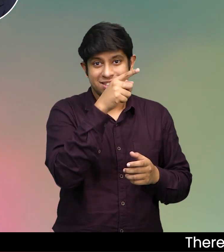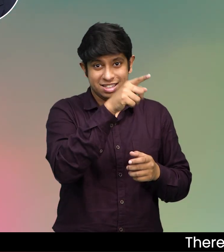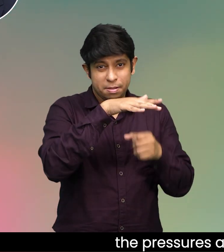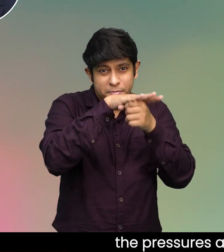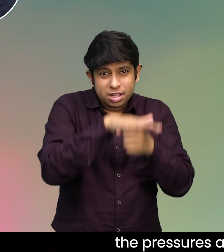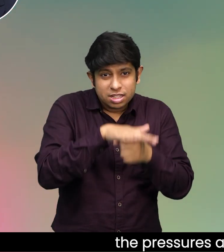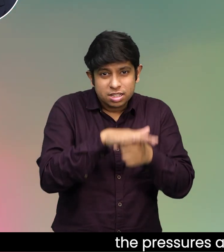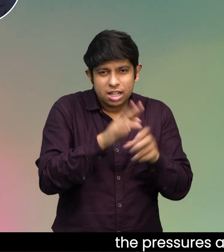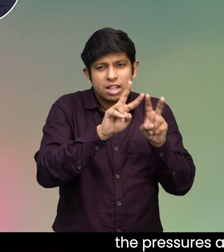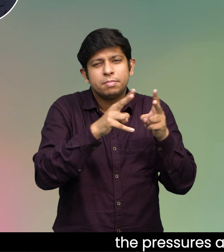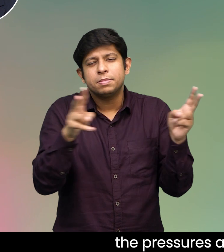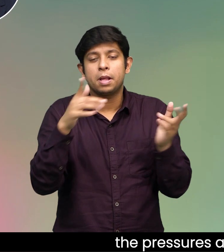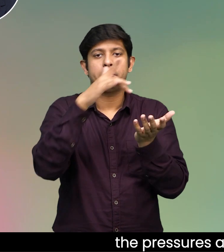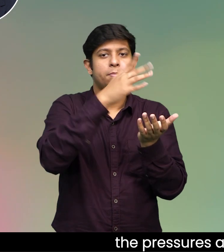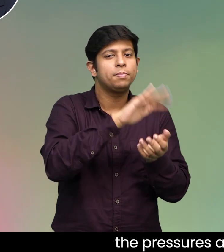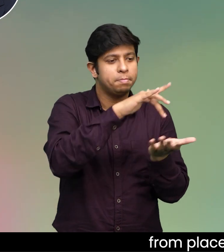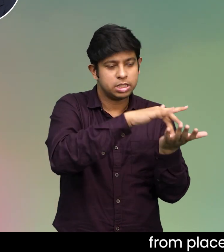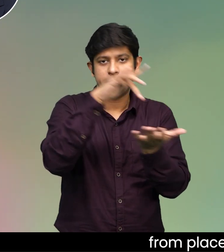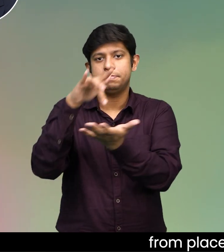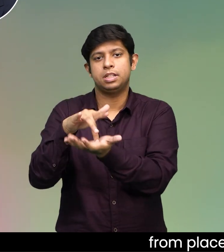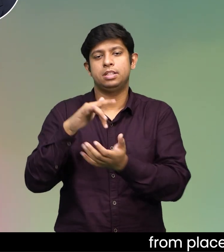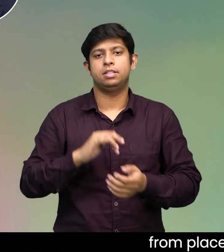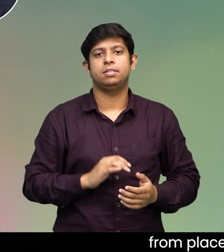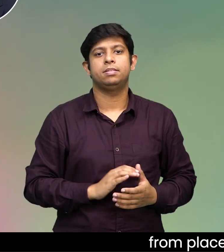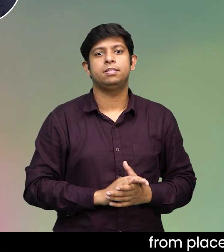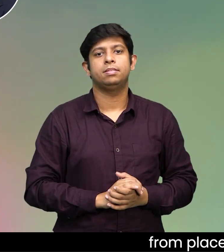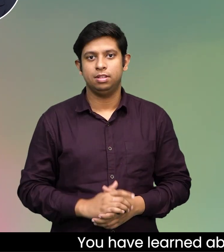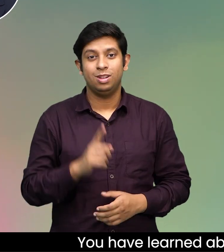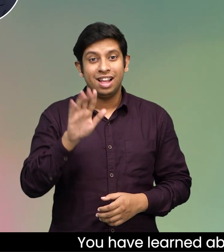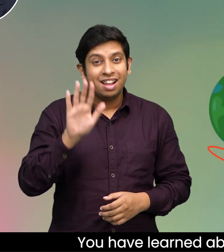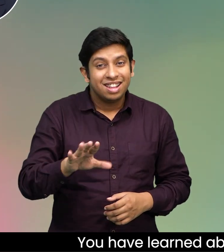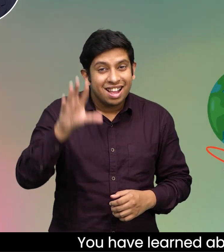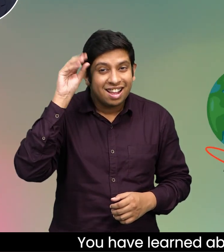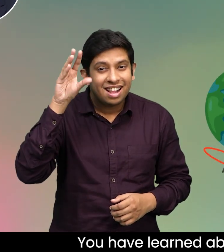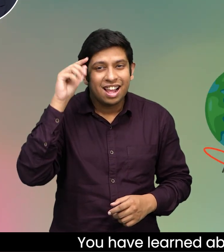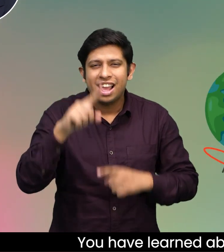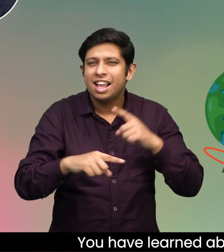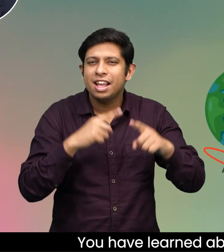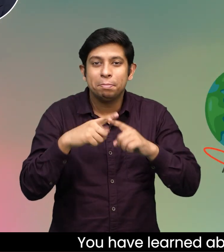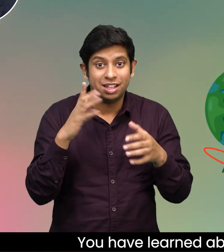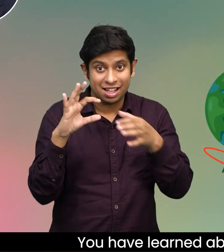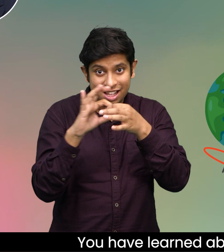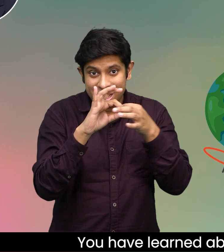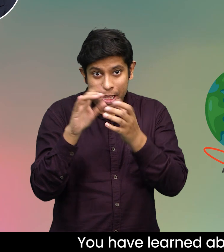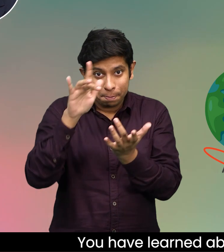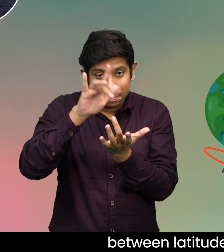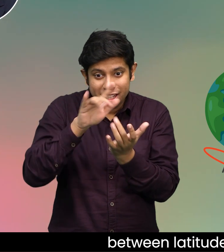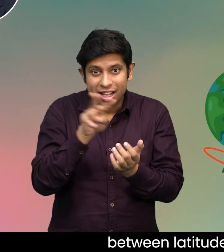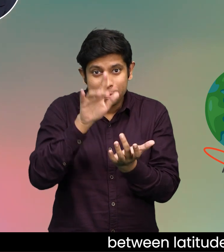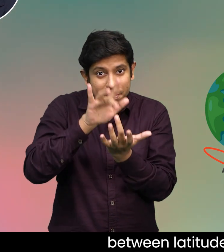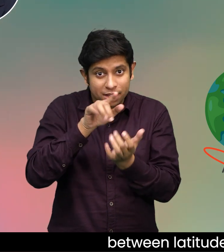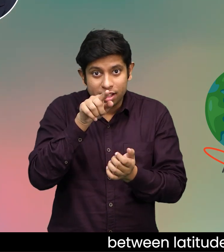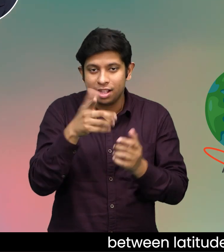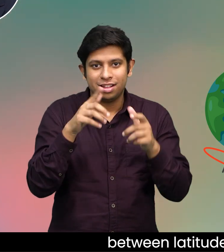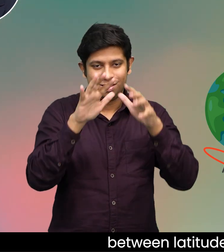Therefore, the pressures are also varying from place to place. You have learned about the relationship